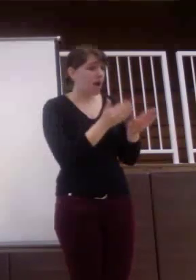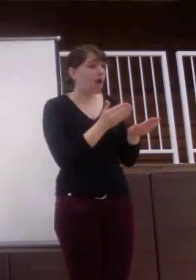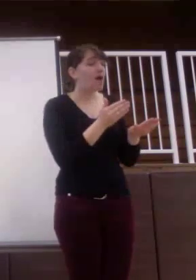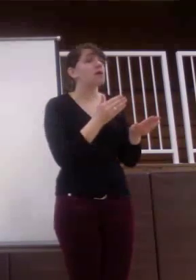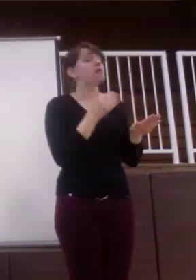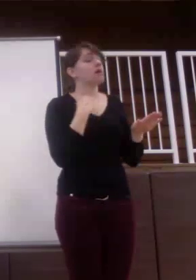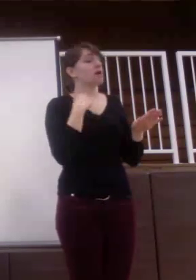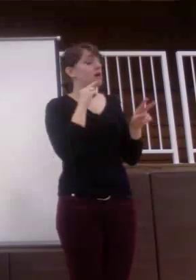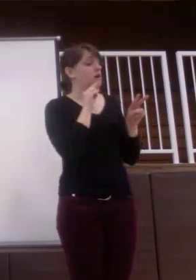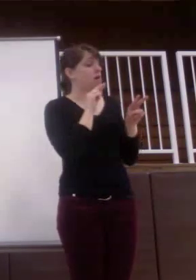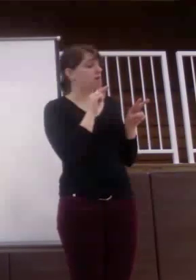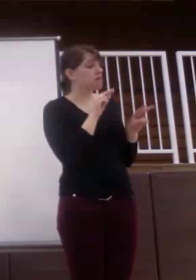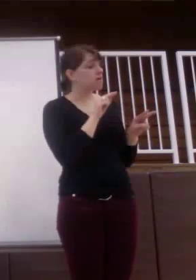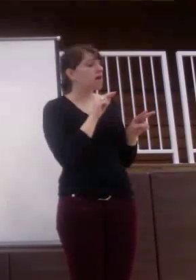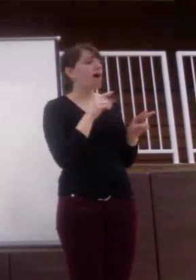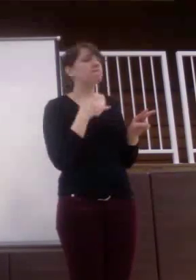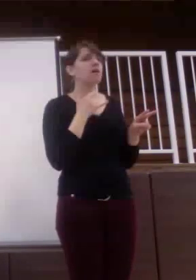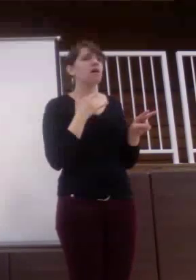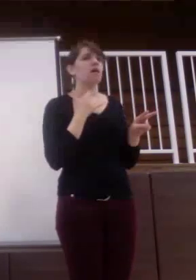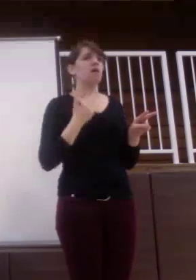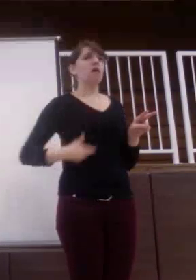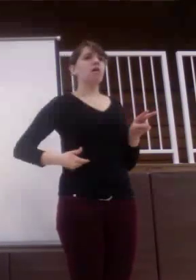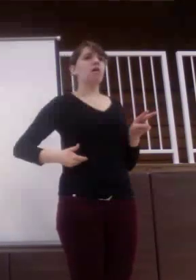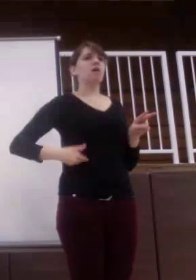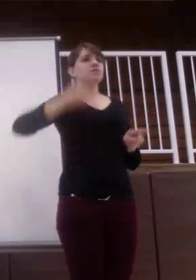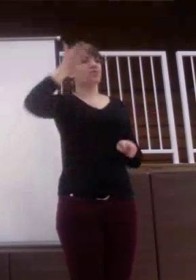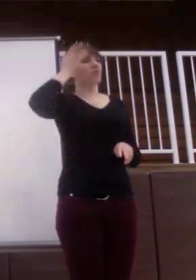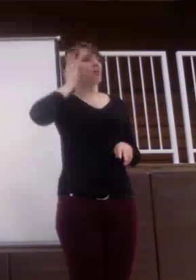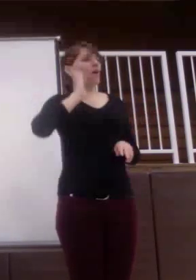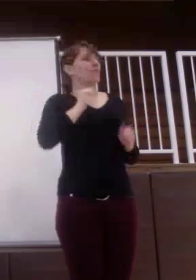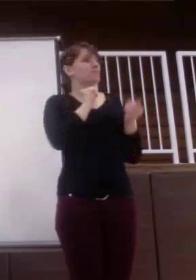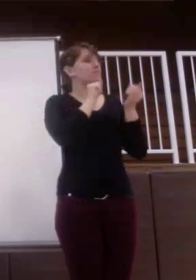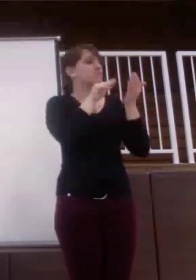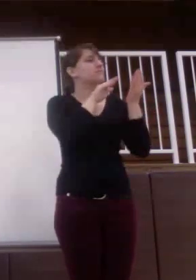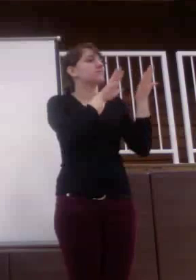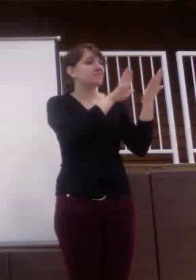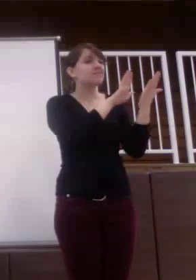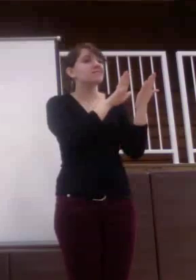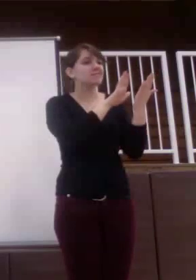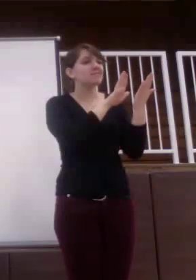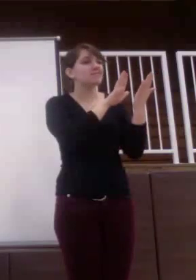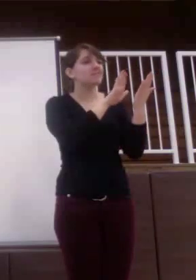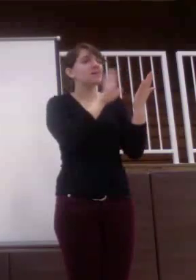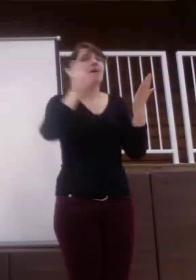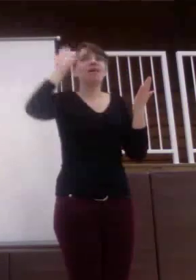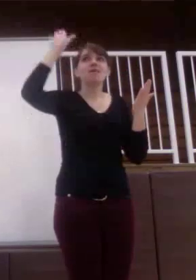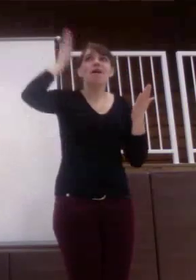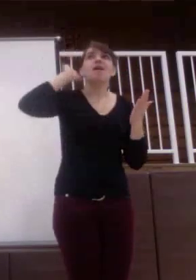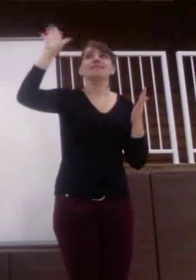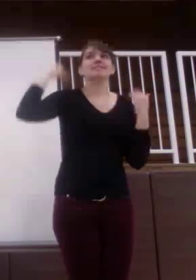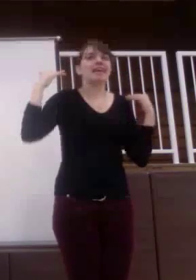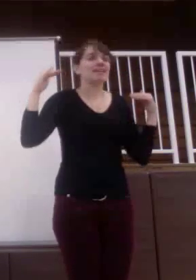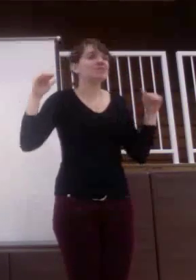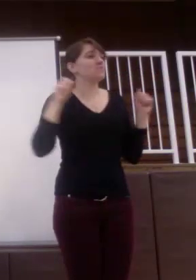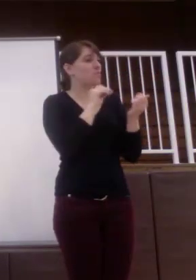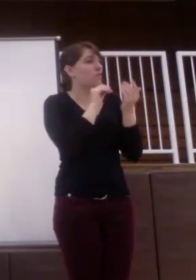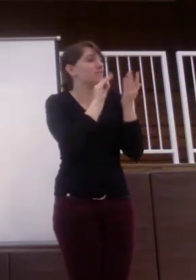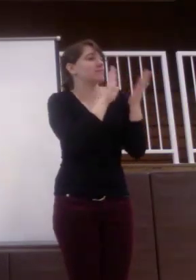could sense that God Himself was there with His angels.